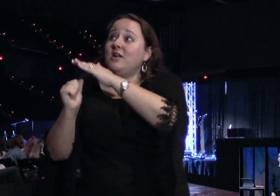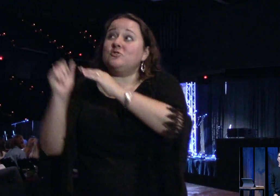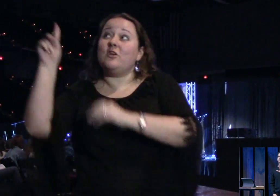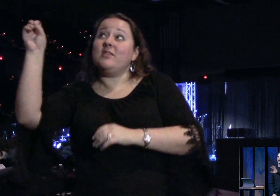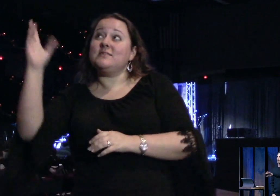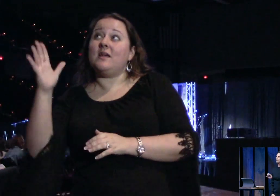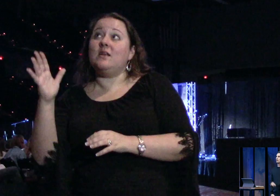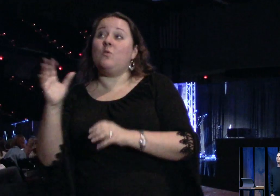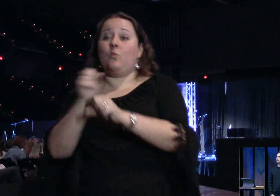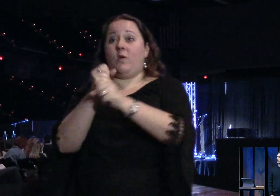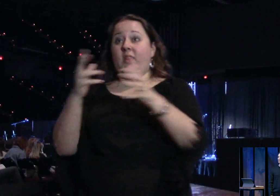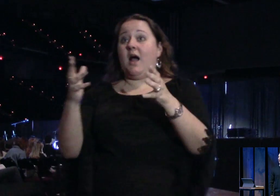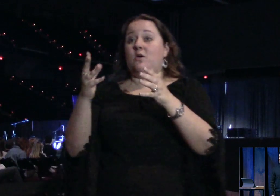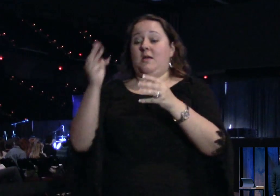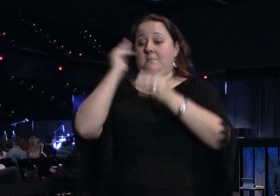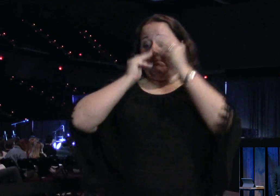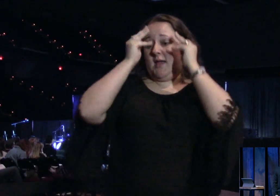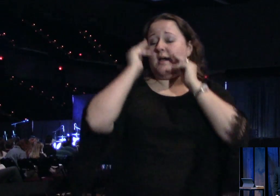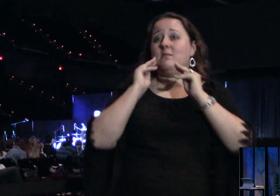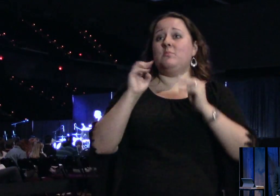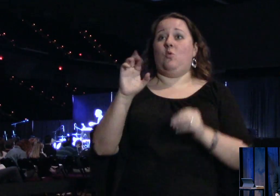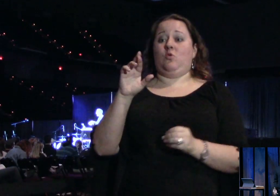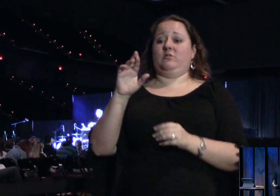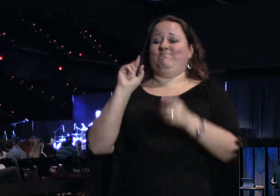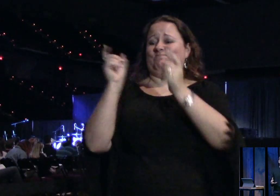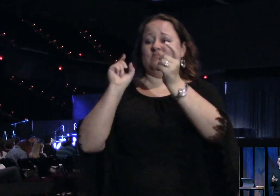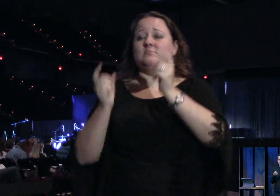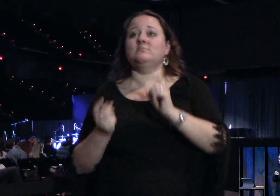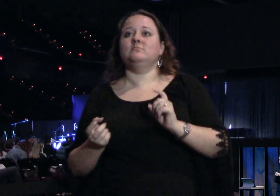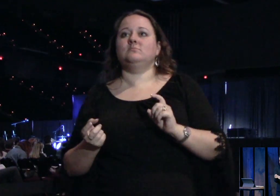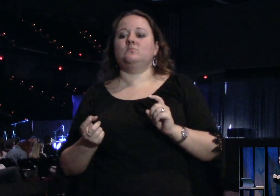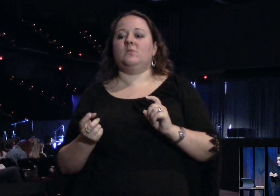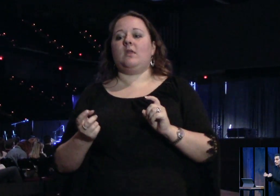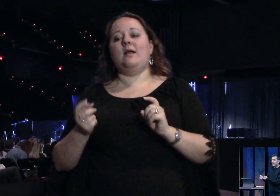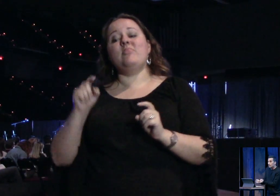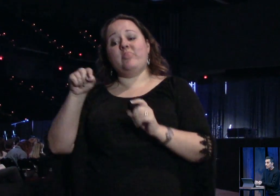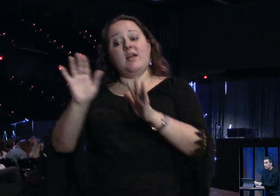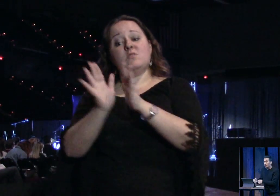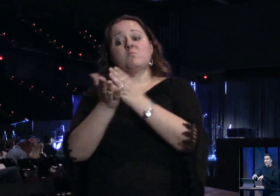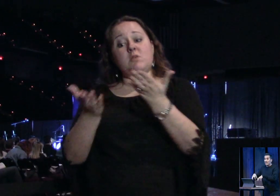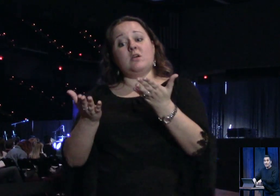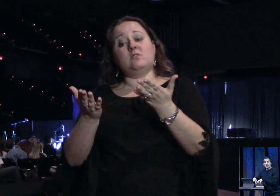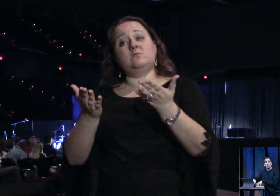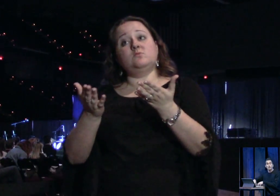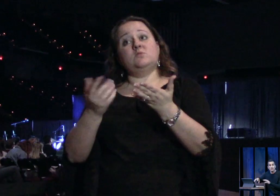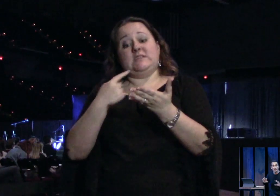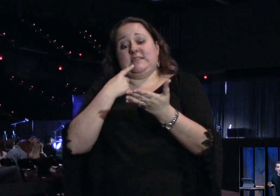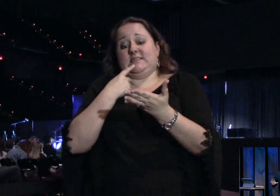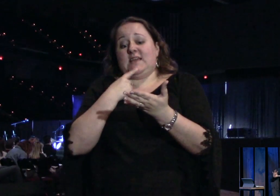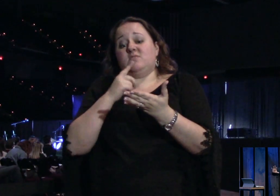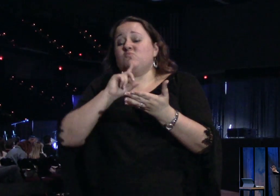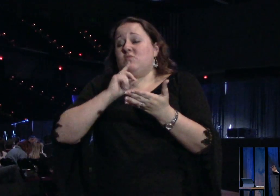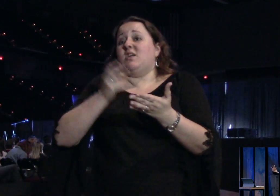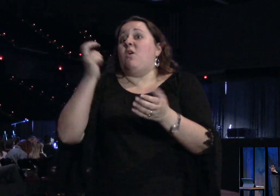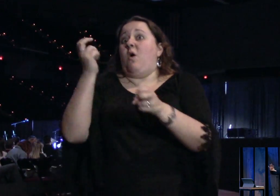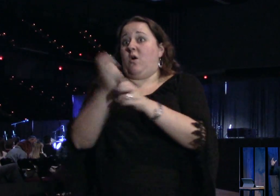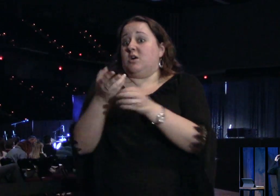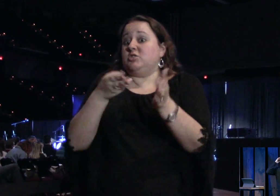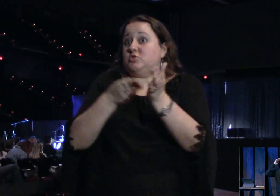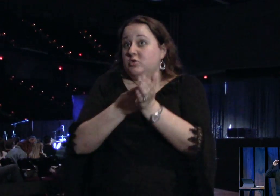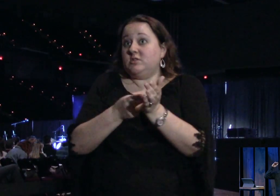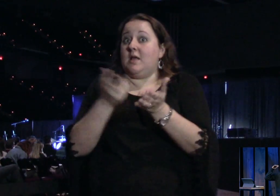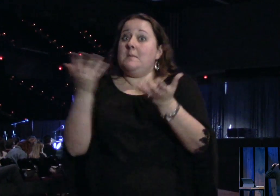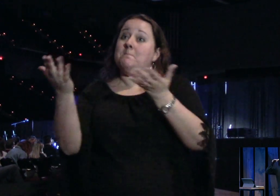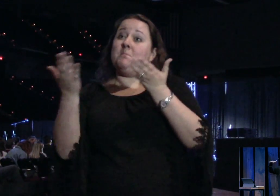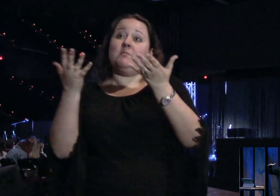sun with no makeup and no Photoshop. And some of us desperately need to hear this book. This book is going to tell us some hard truths,